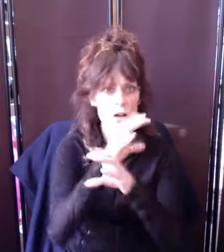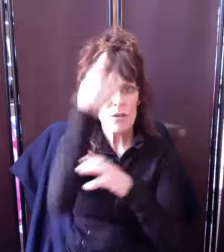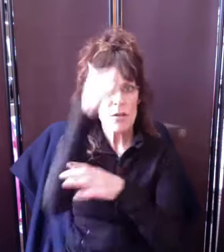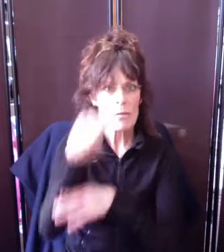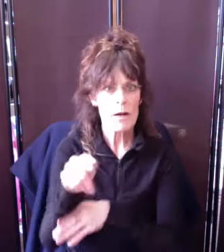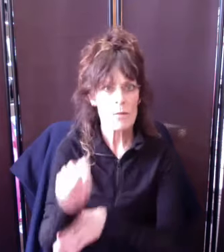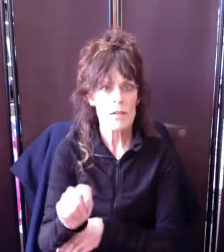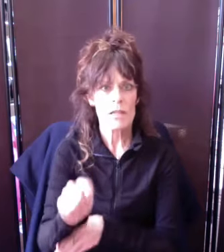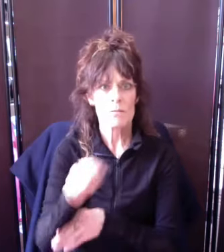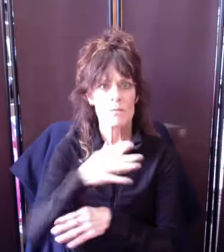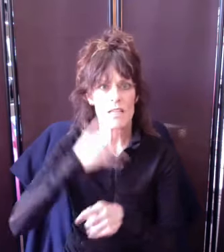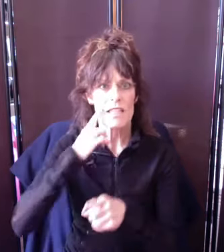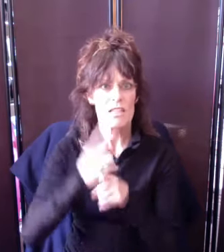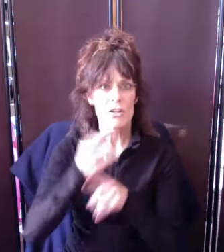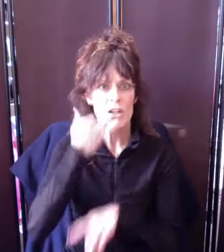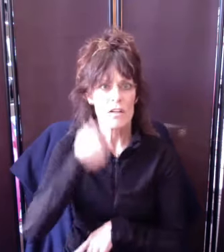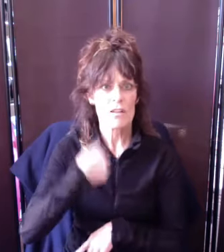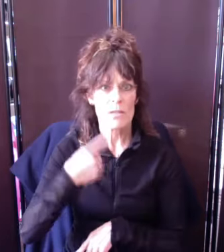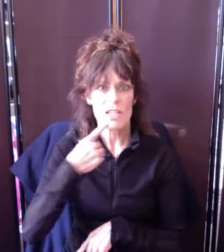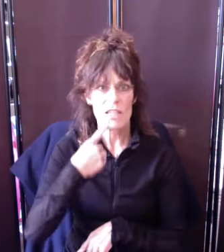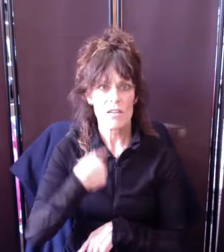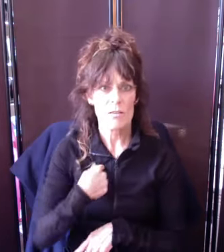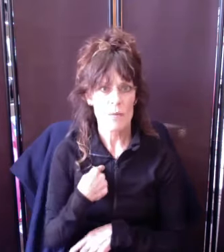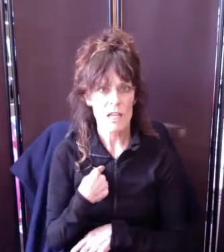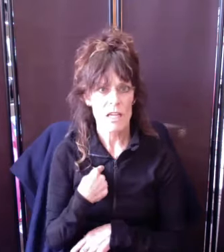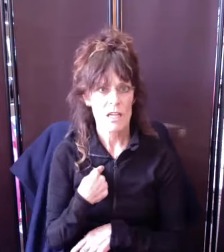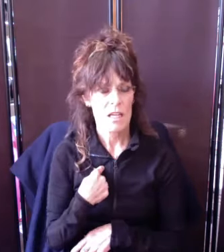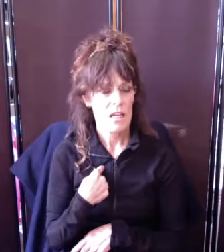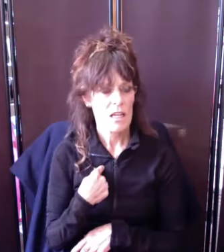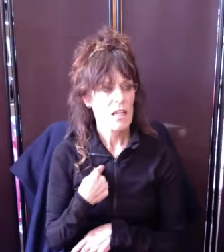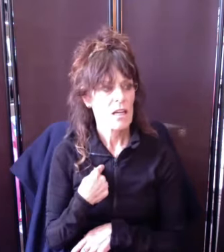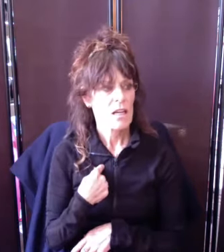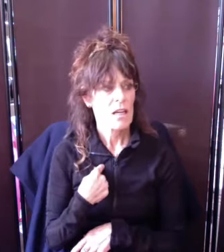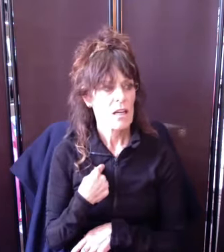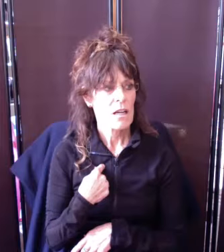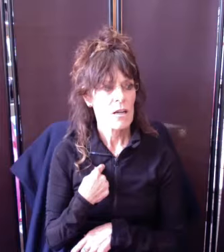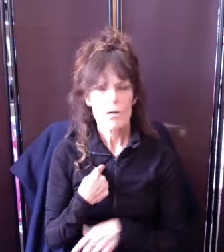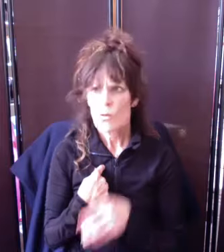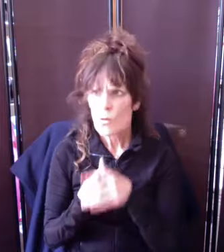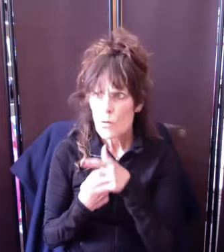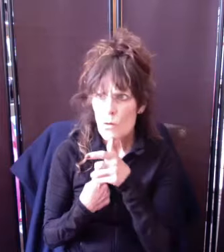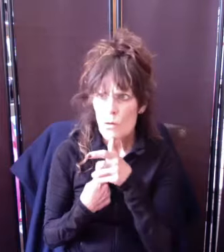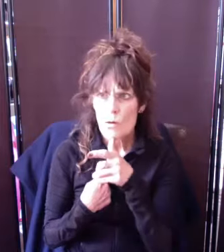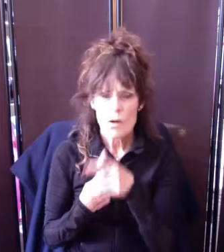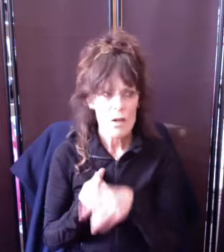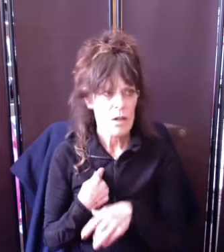to tell you something. And I said, what? And she says, well, and I said, who is she? And she said, me.